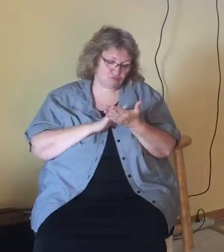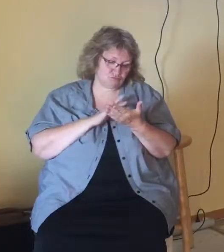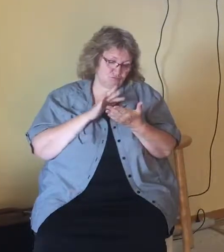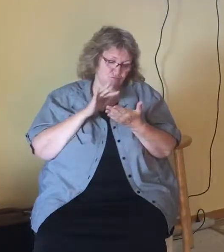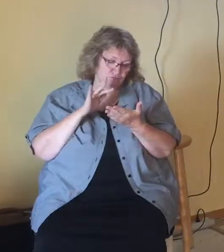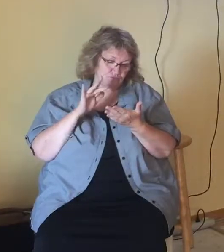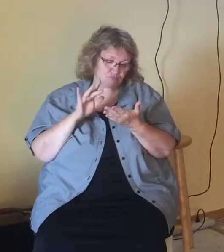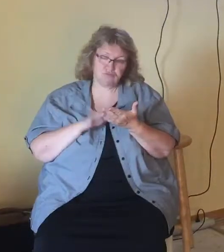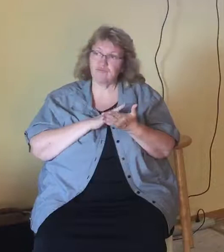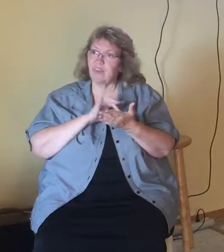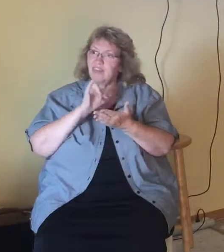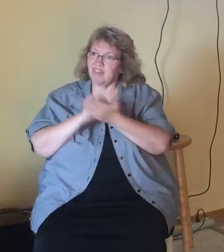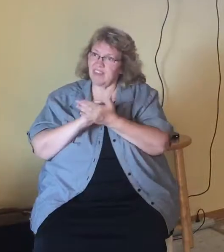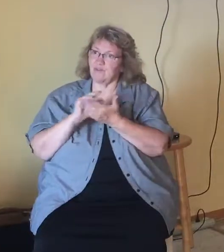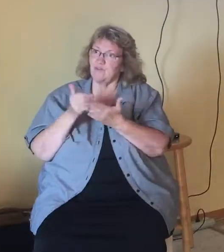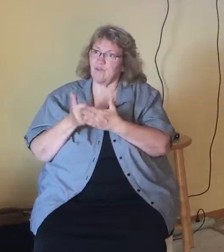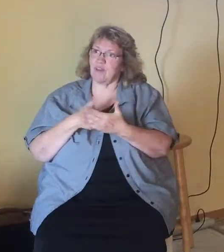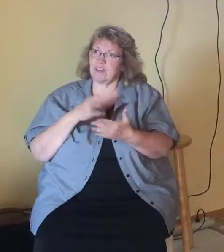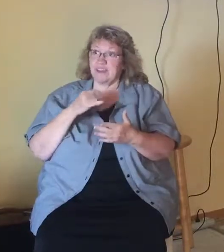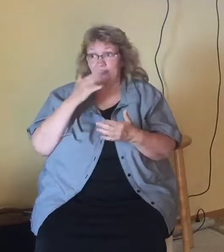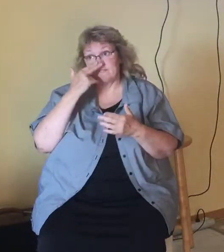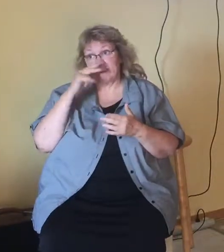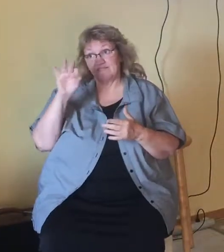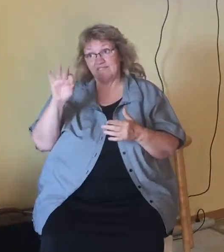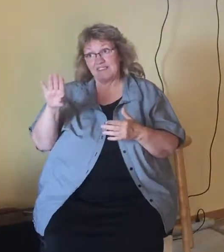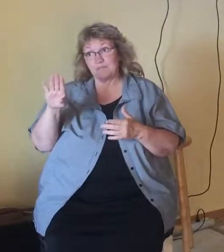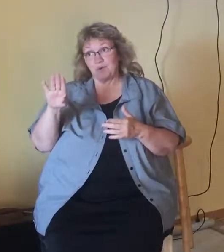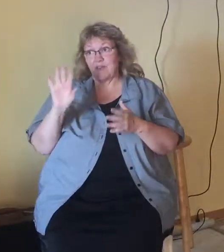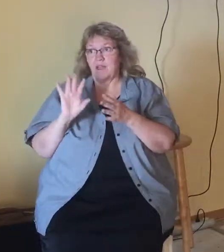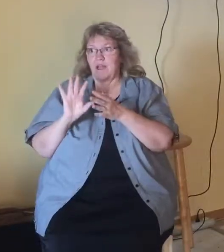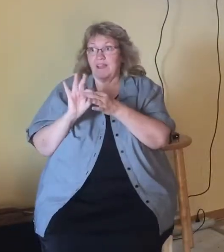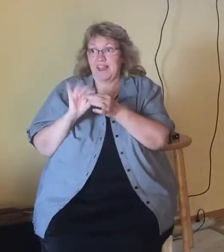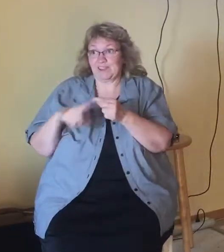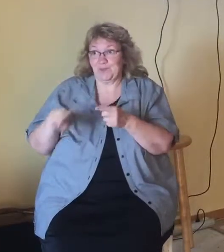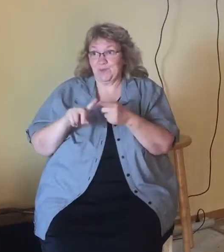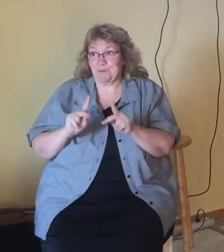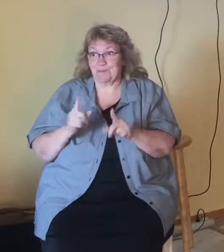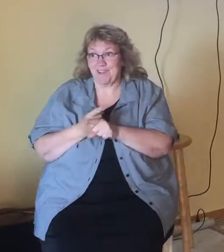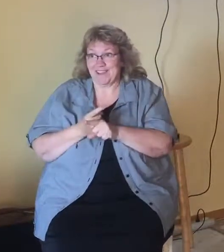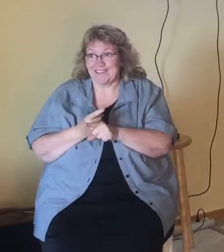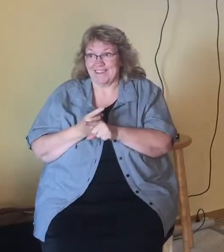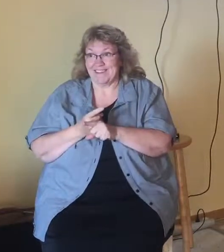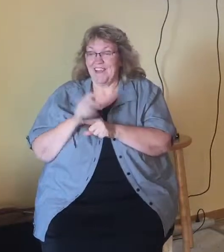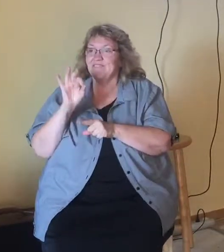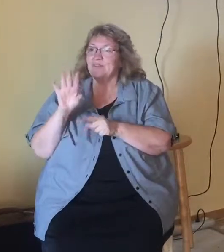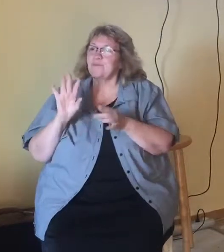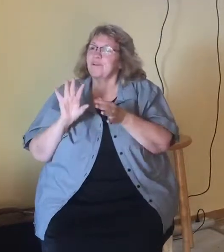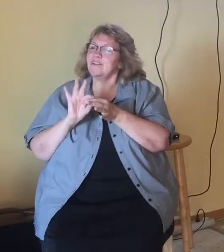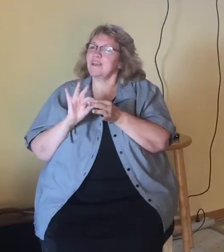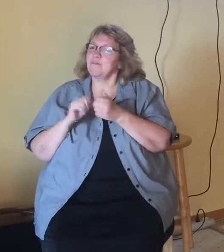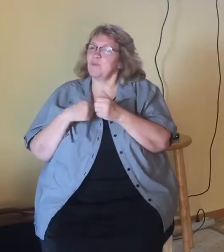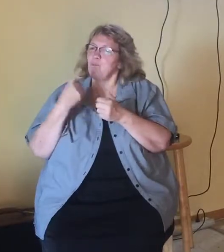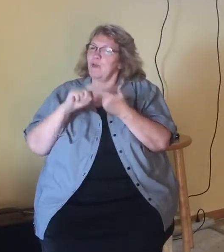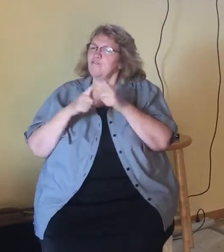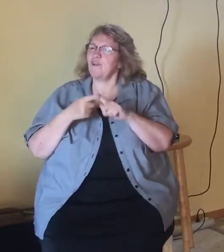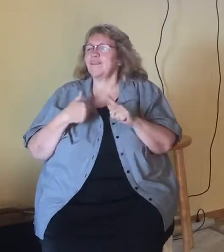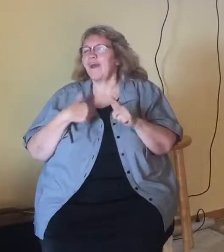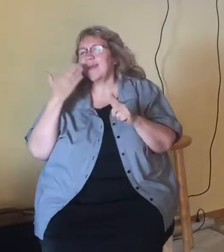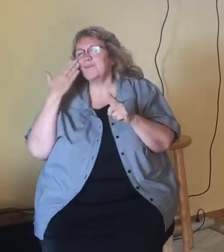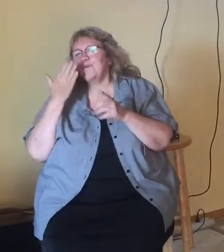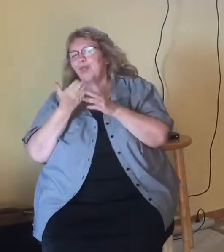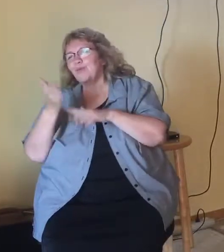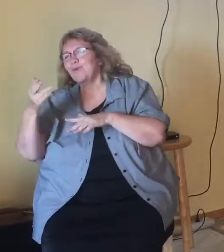I did. Now, funny thing about Facebook, it connects you with people. And Facebook connected me with a friend I knew